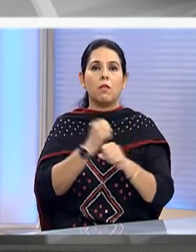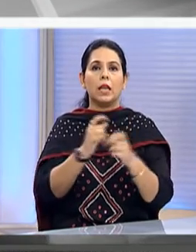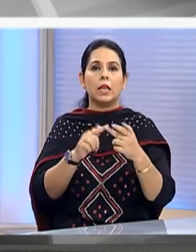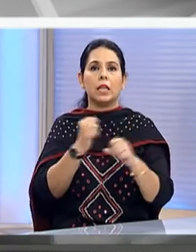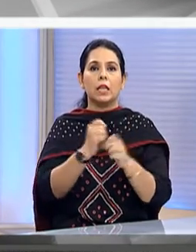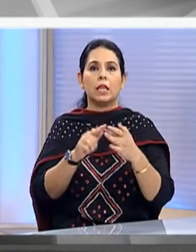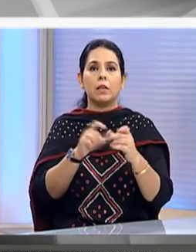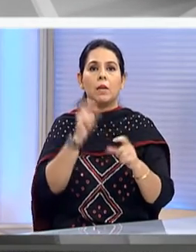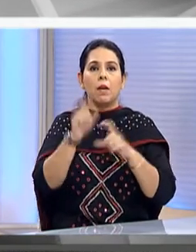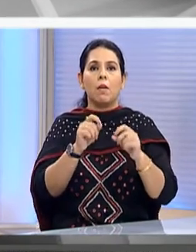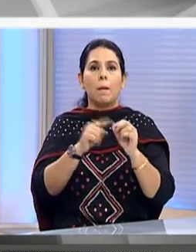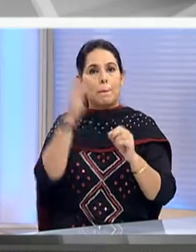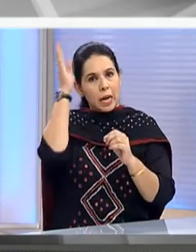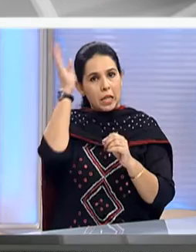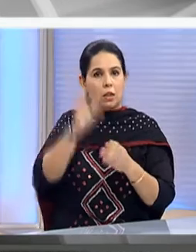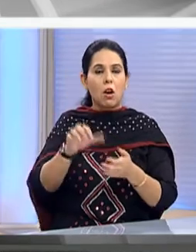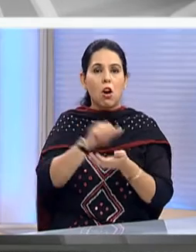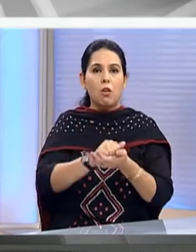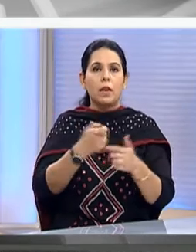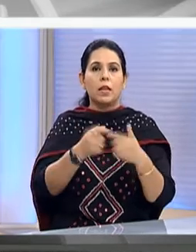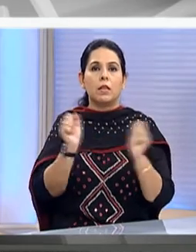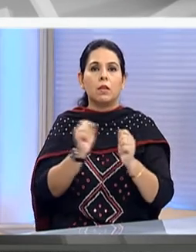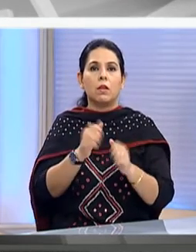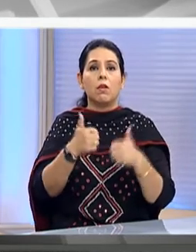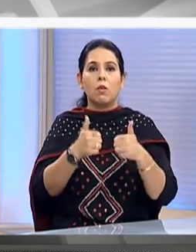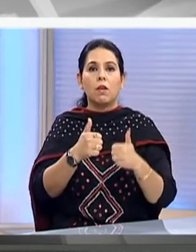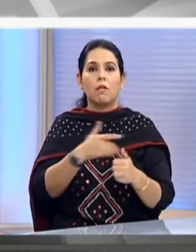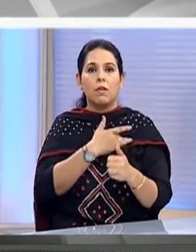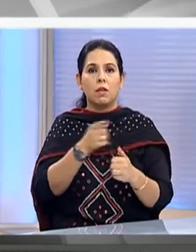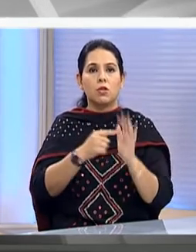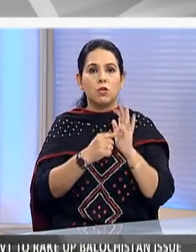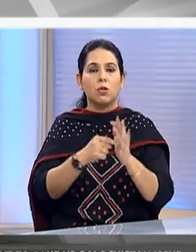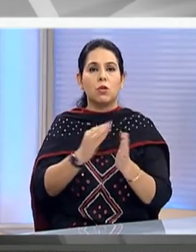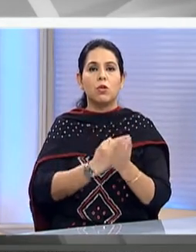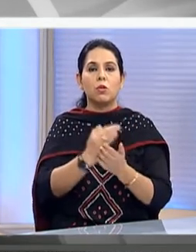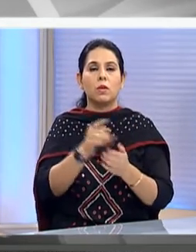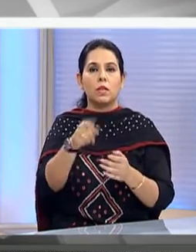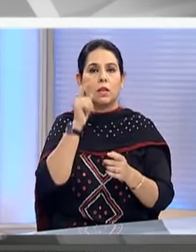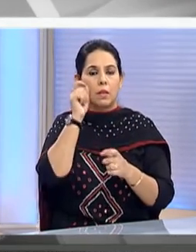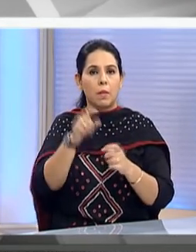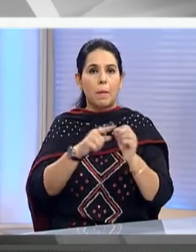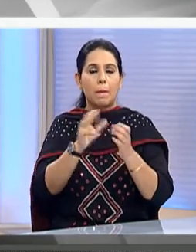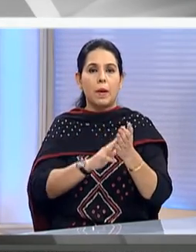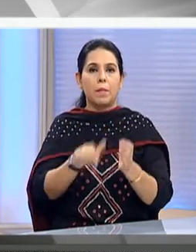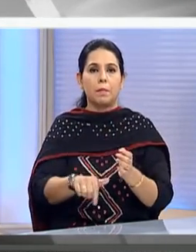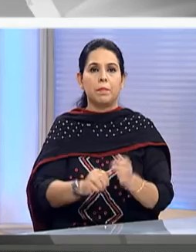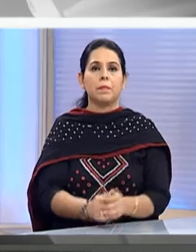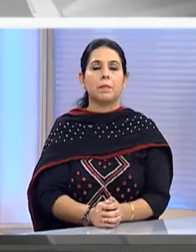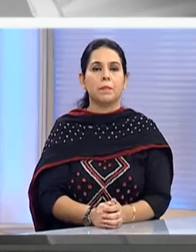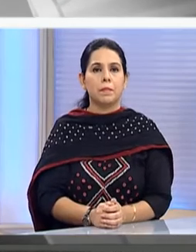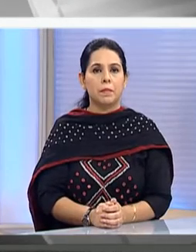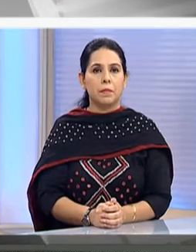people of Gilgit and the people of Pakistan-occupied Kashmir for the goodwill they have shown towards the Prime Minister.